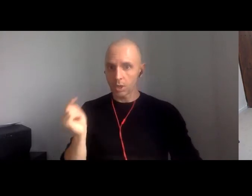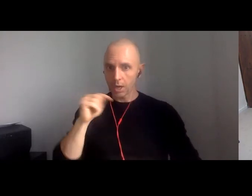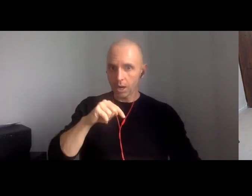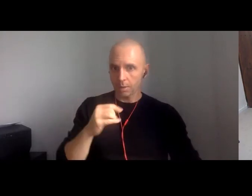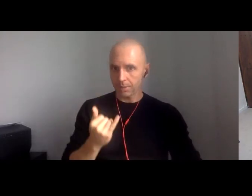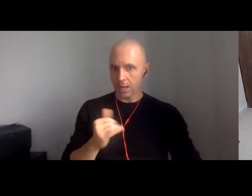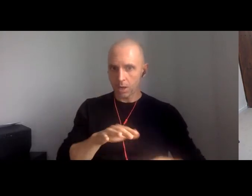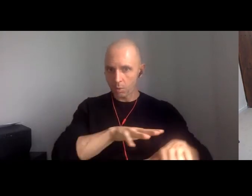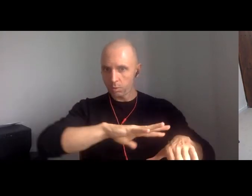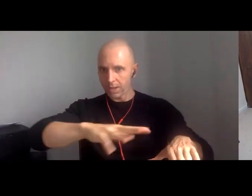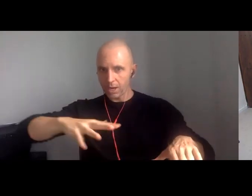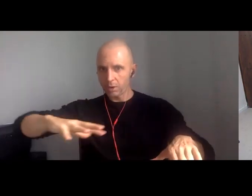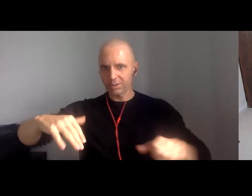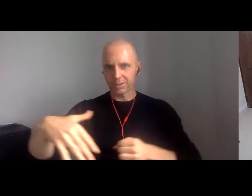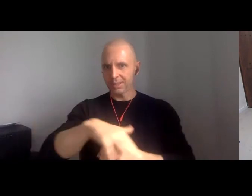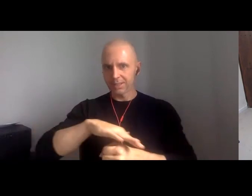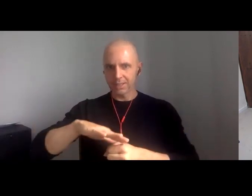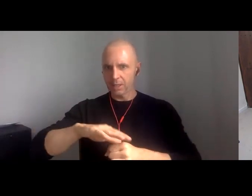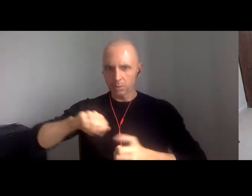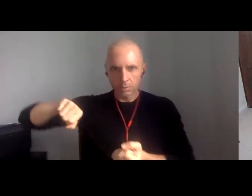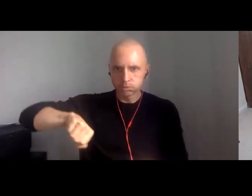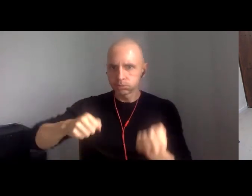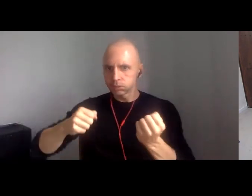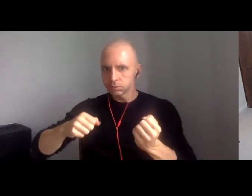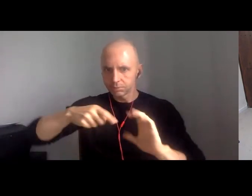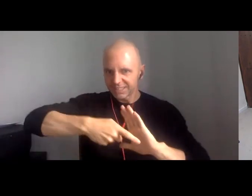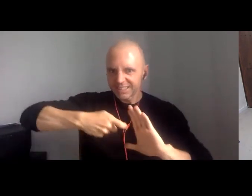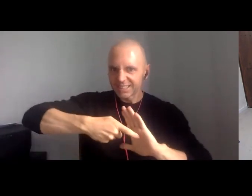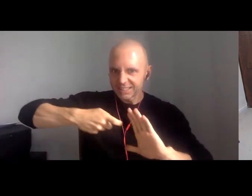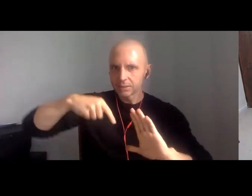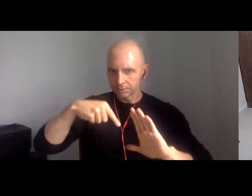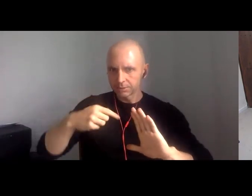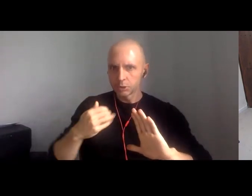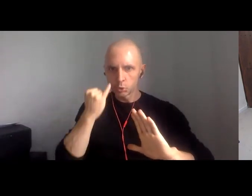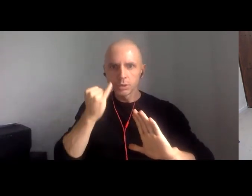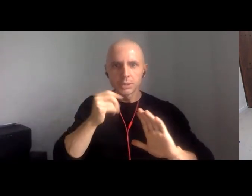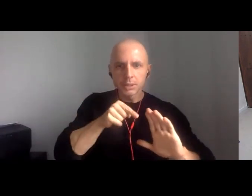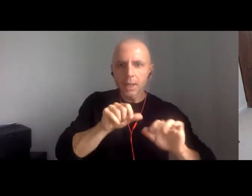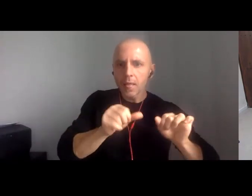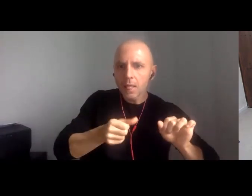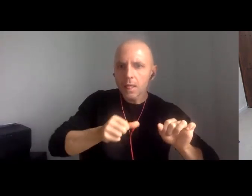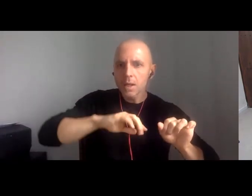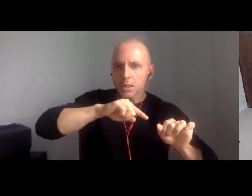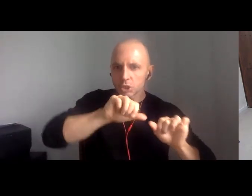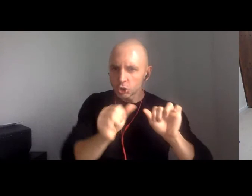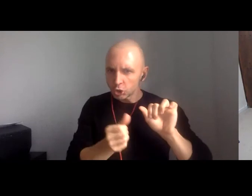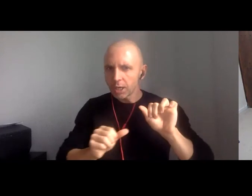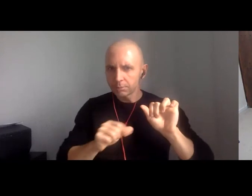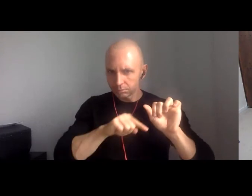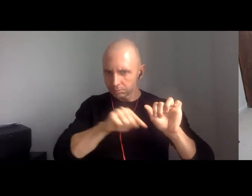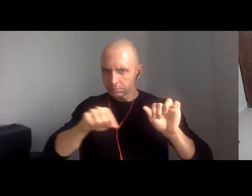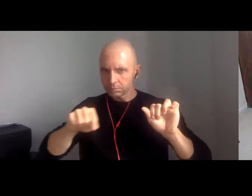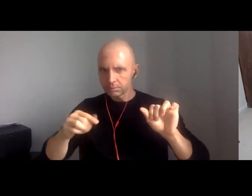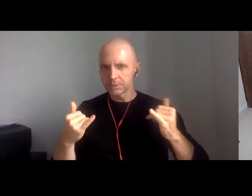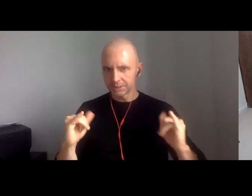The dig site still exists. And we've actually opened a new dig site close to the folly, which